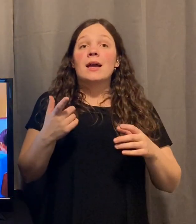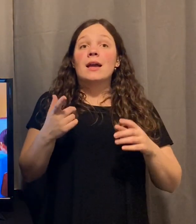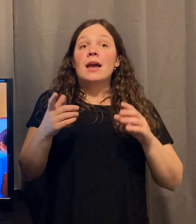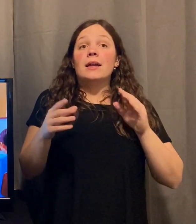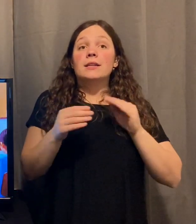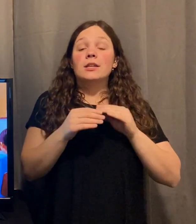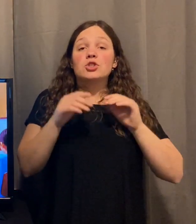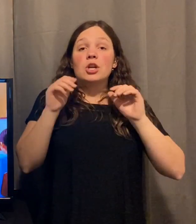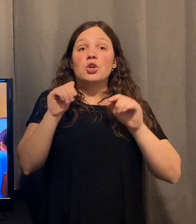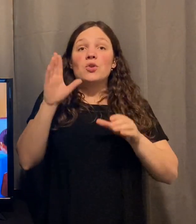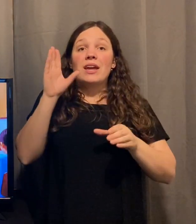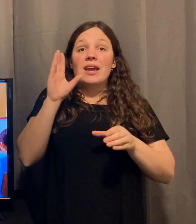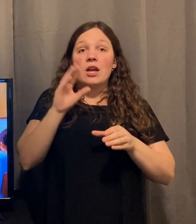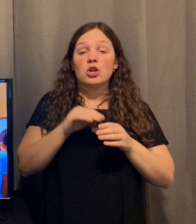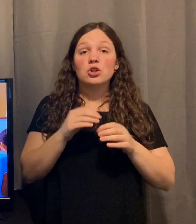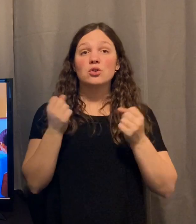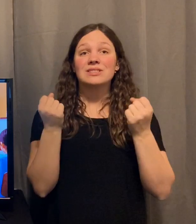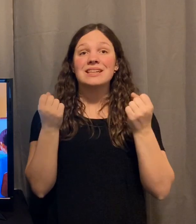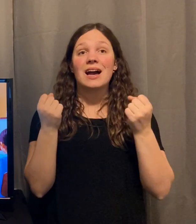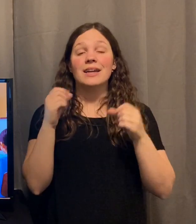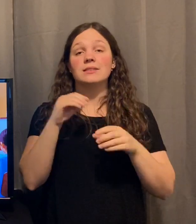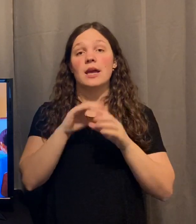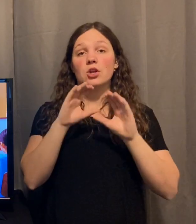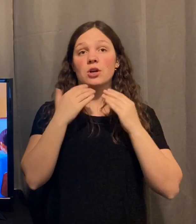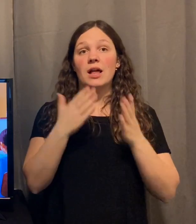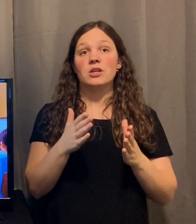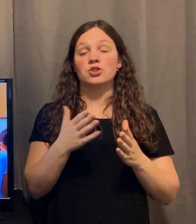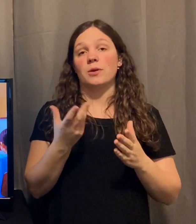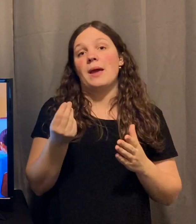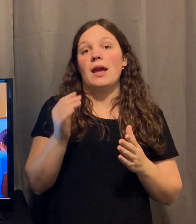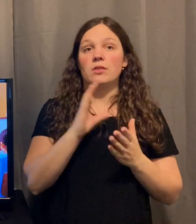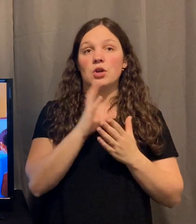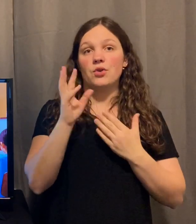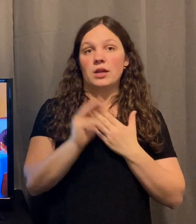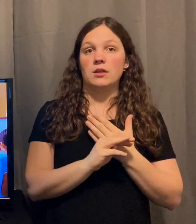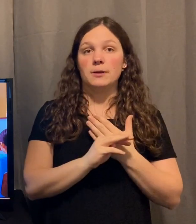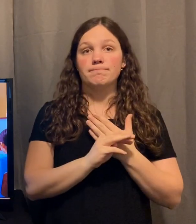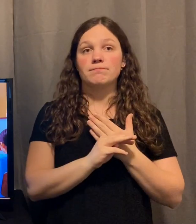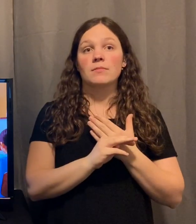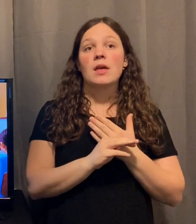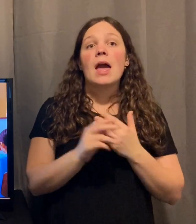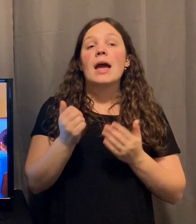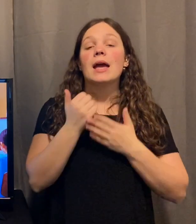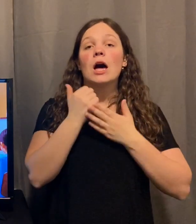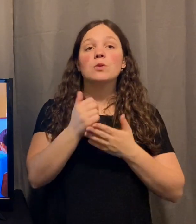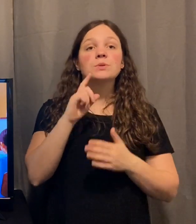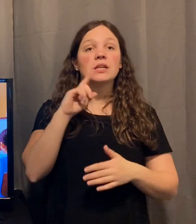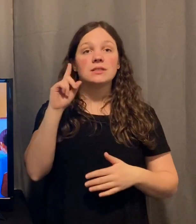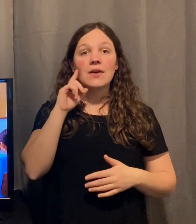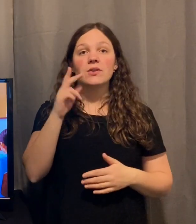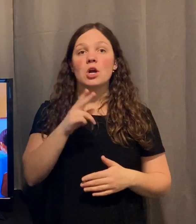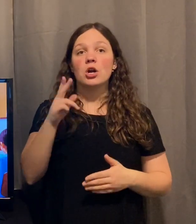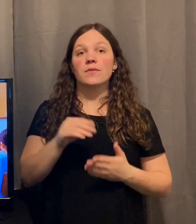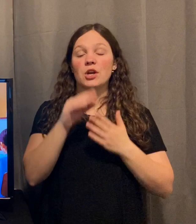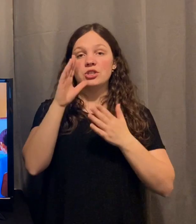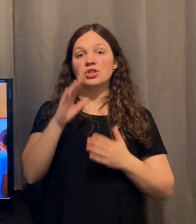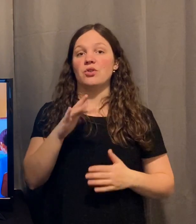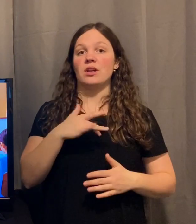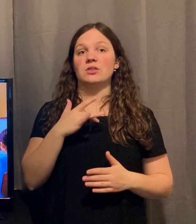In addition, you can include signs in your classroom and the curriculum. It helps the deaf and hard of hearing students to